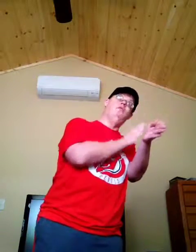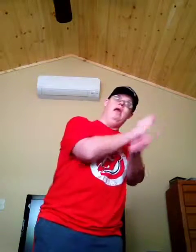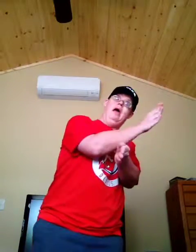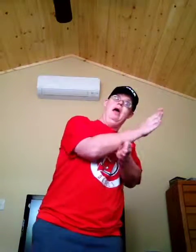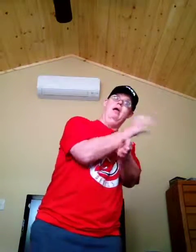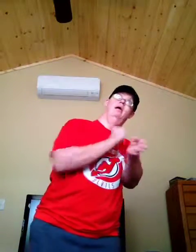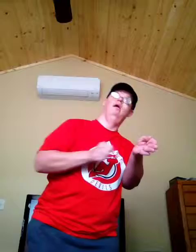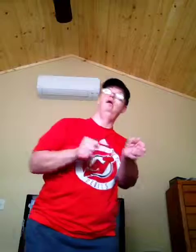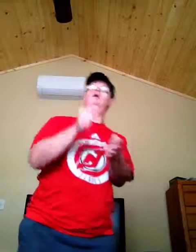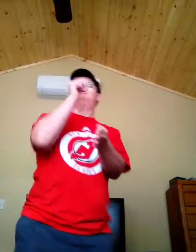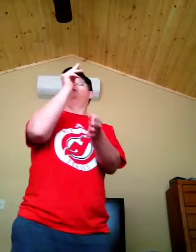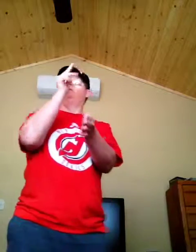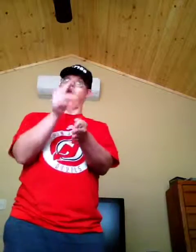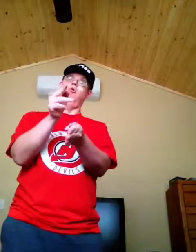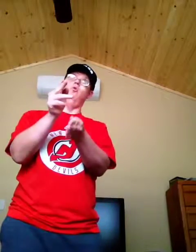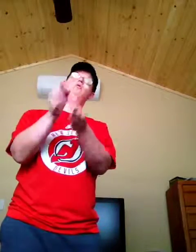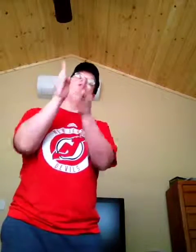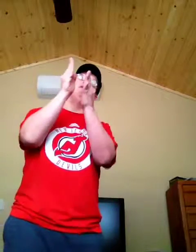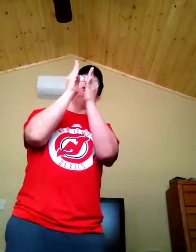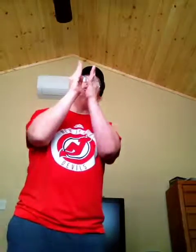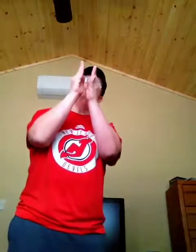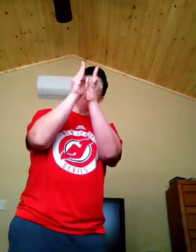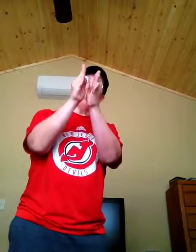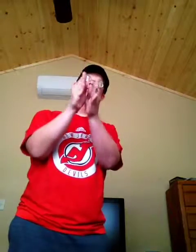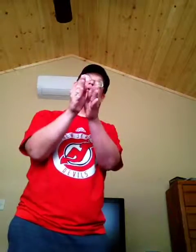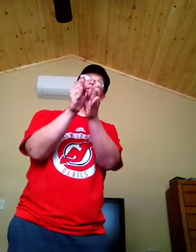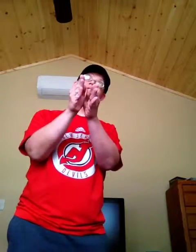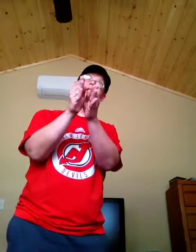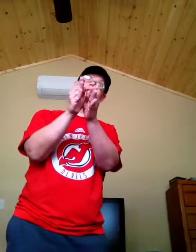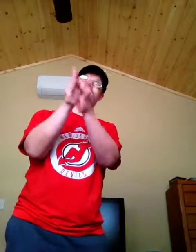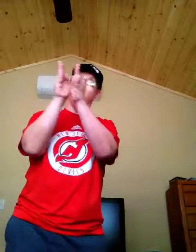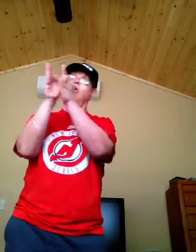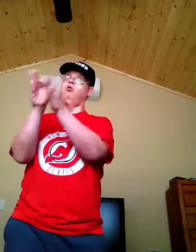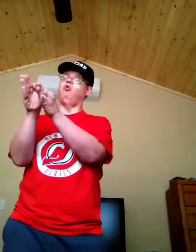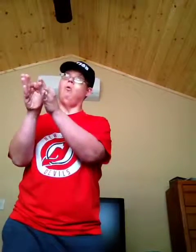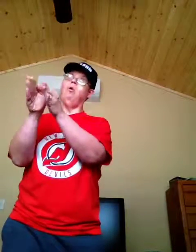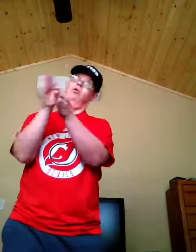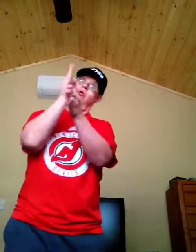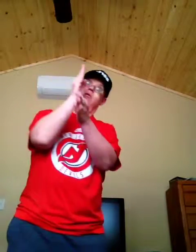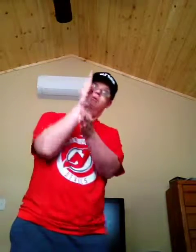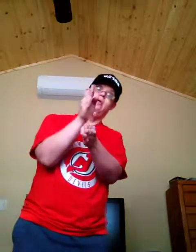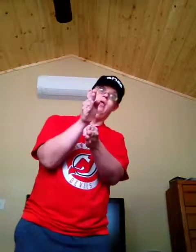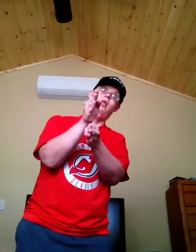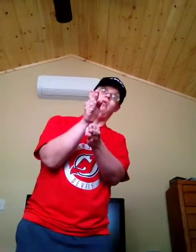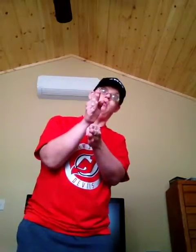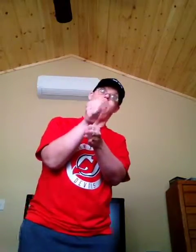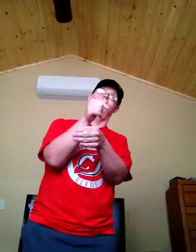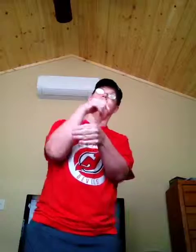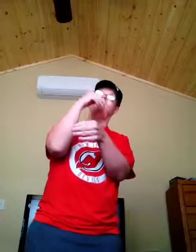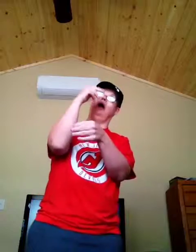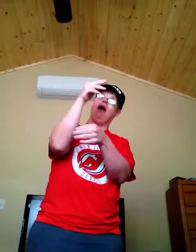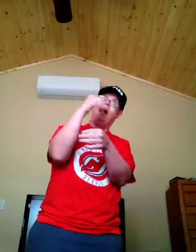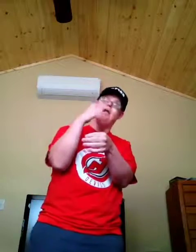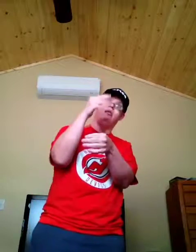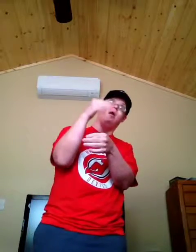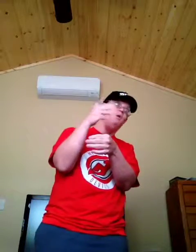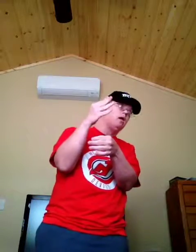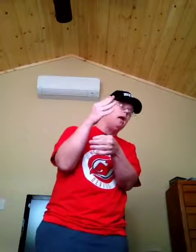that. Two, the New York City Stories. That's another series, because I can tell you a lot